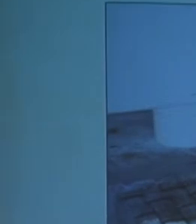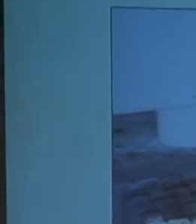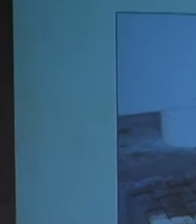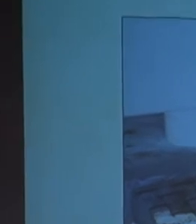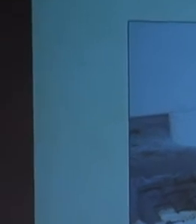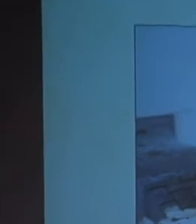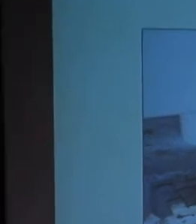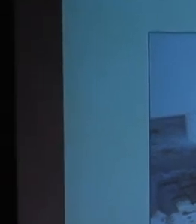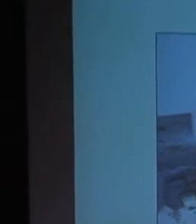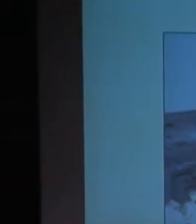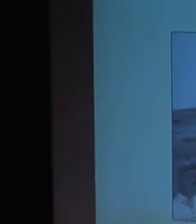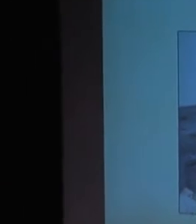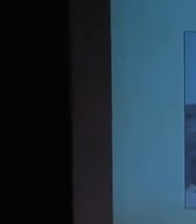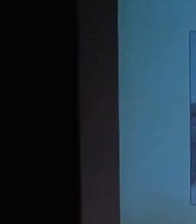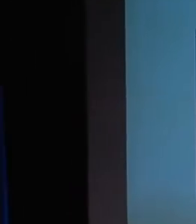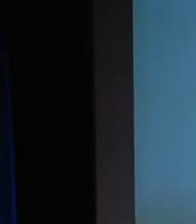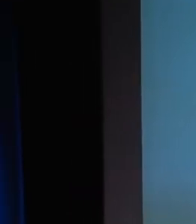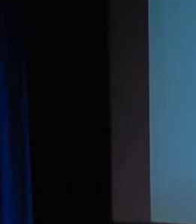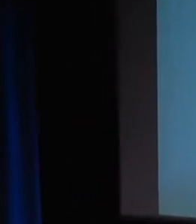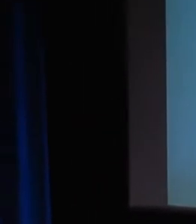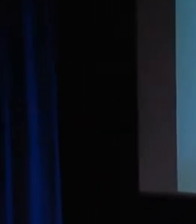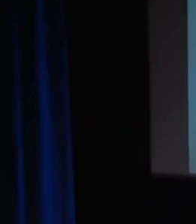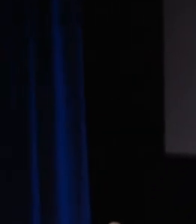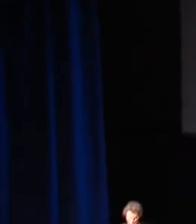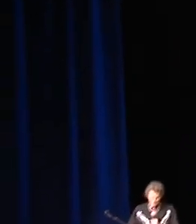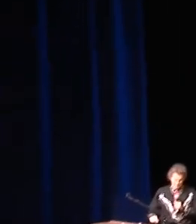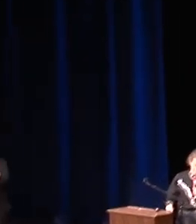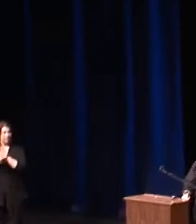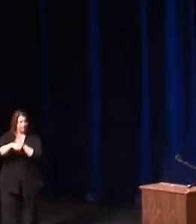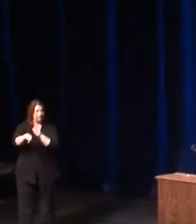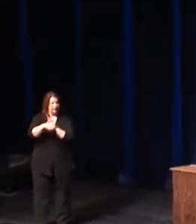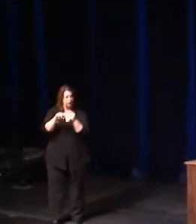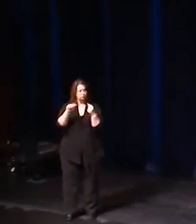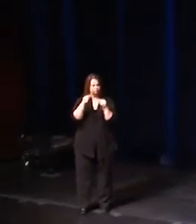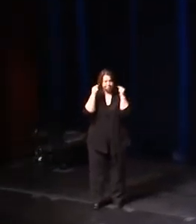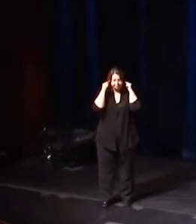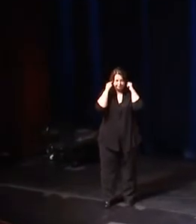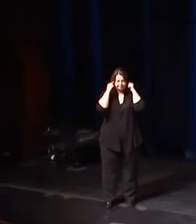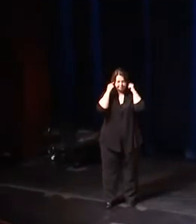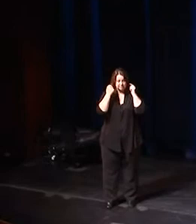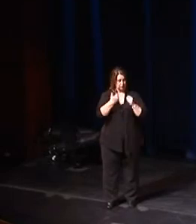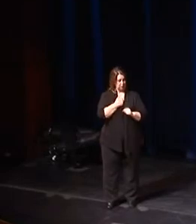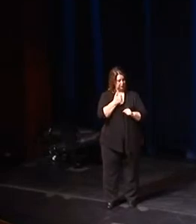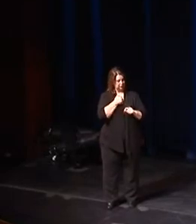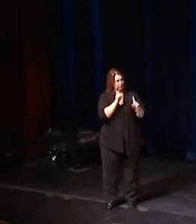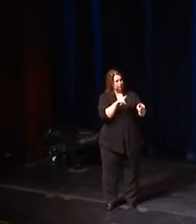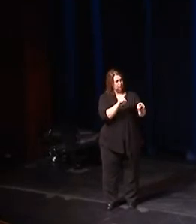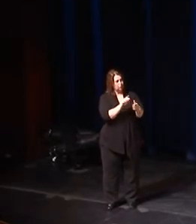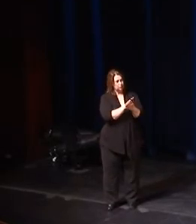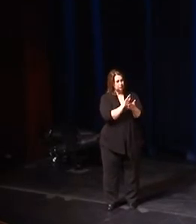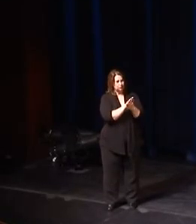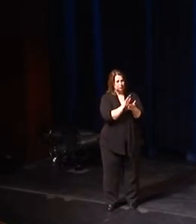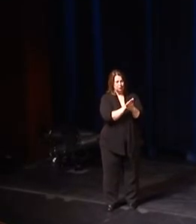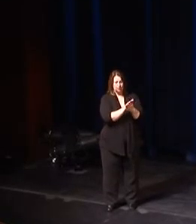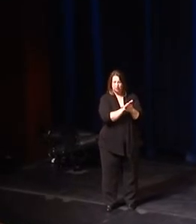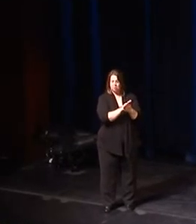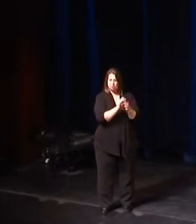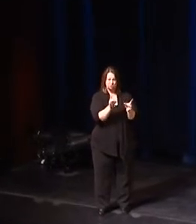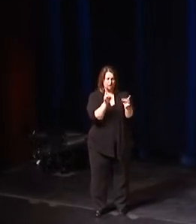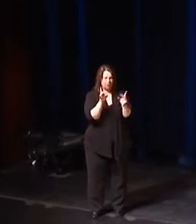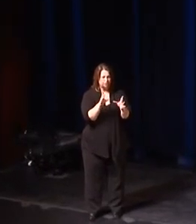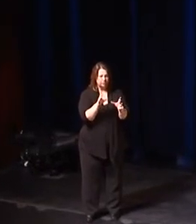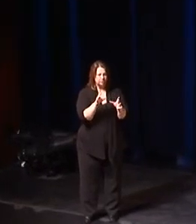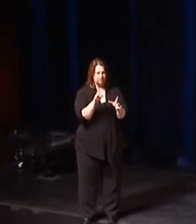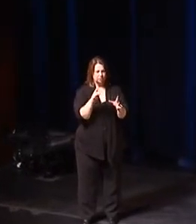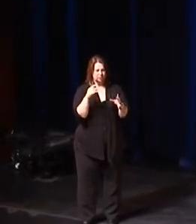his ears because that school bell is hurting his ears. When I was a little girl and the school bell went off, it was like a dentist drill hitting a nerve.